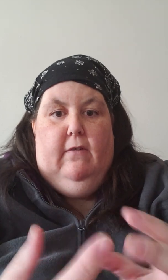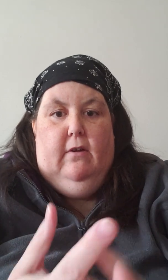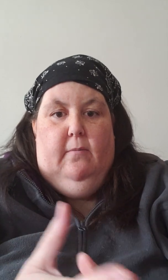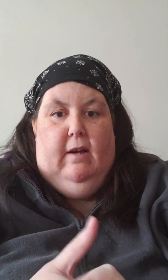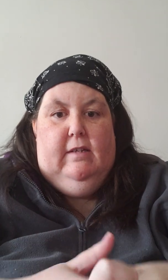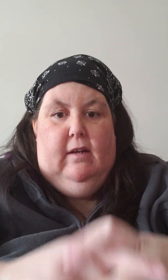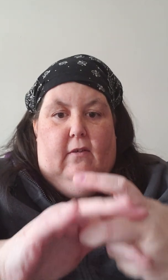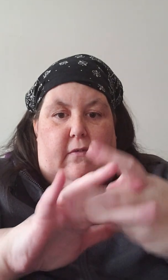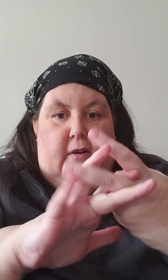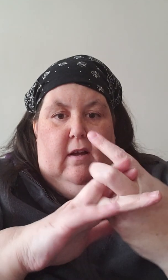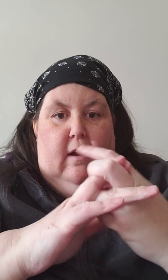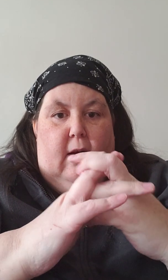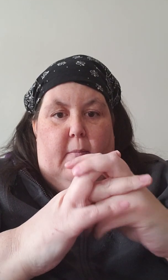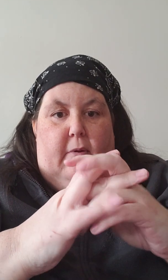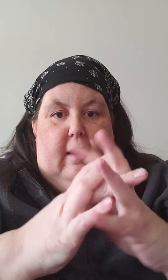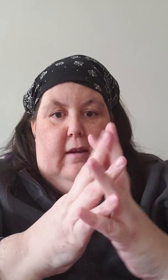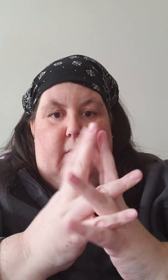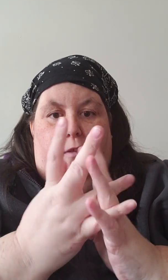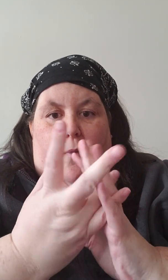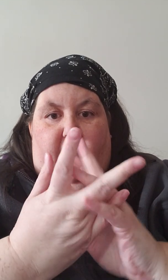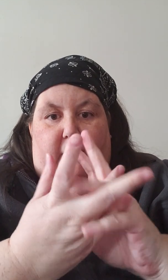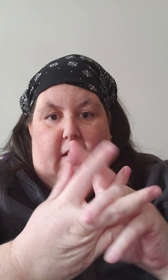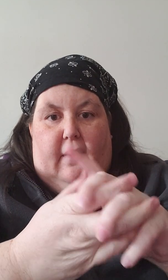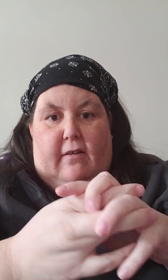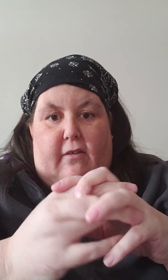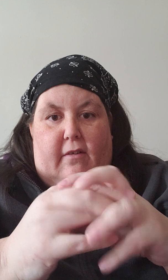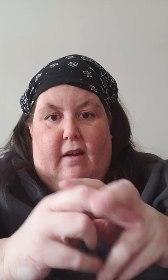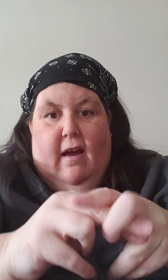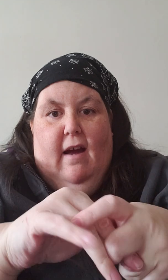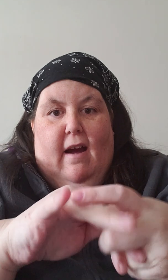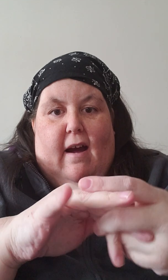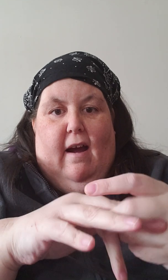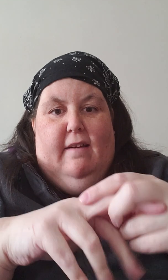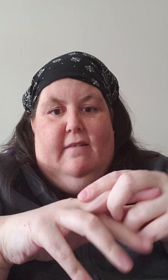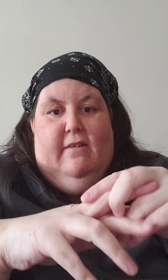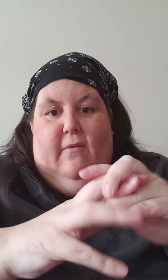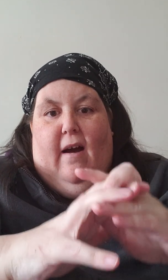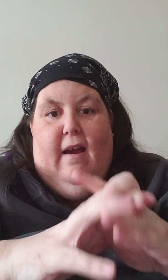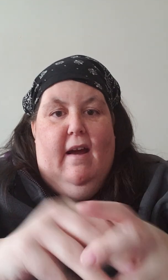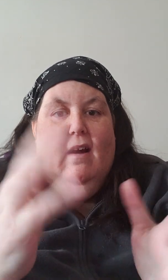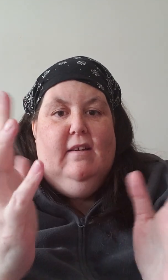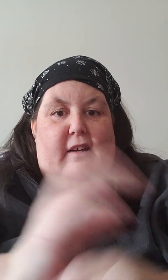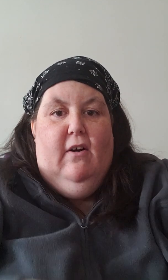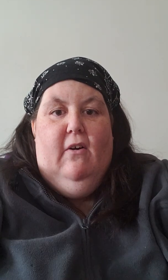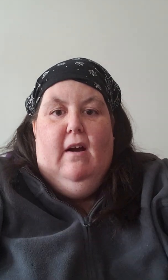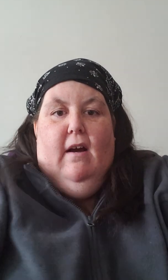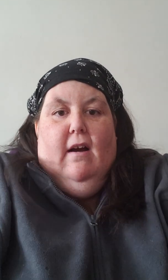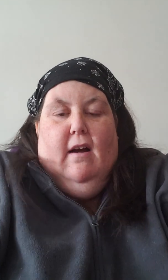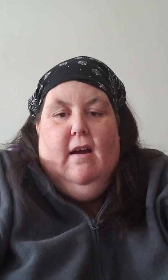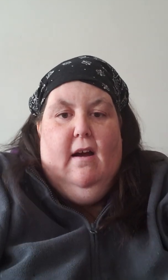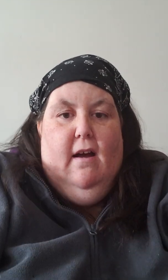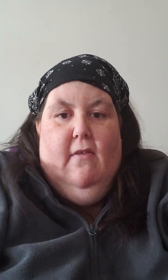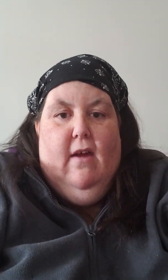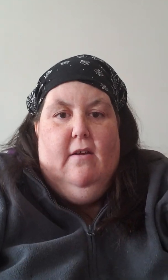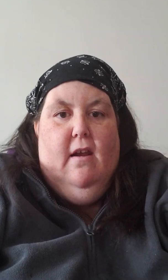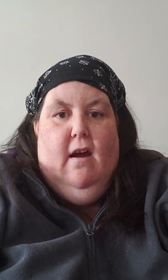feel myself playing with my fingers. I don't know why. So, and then I